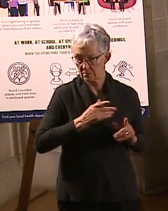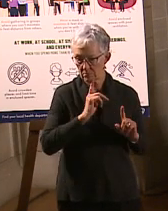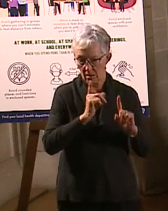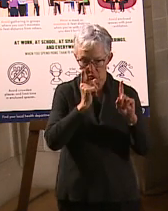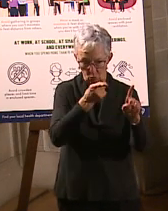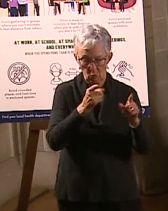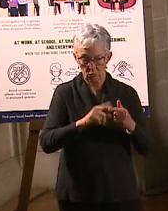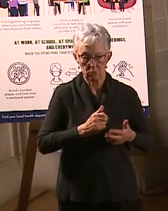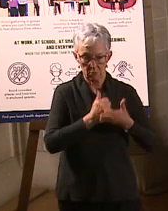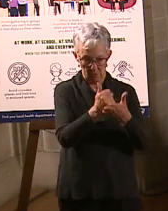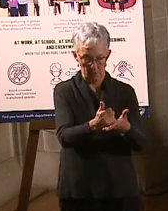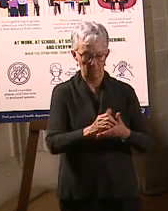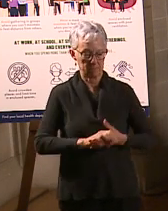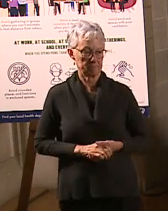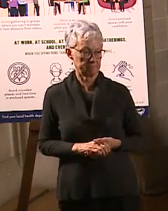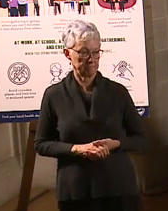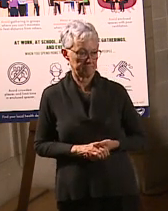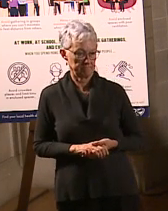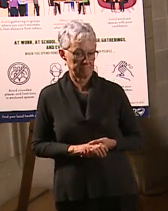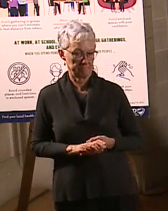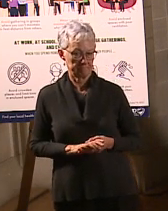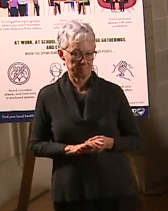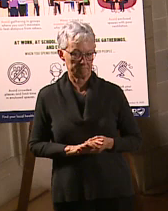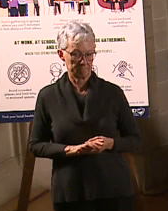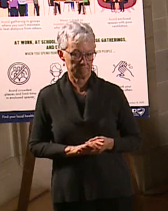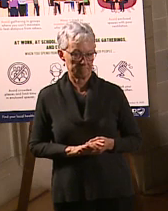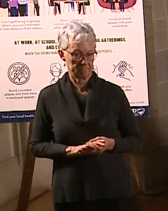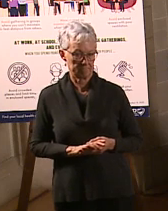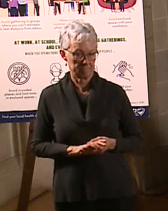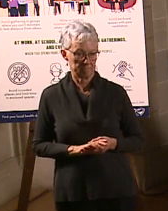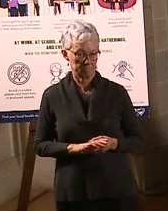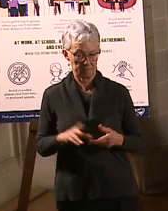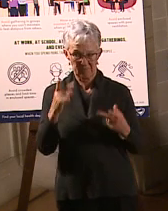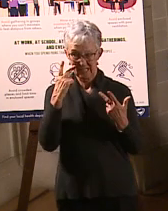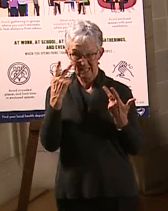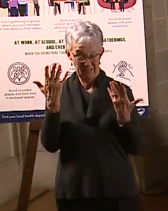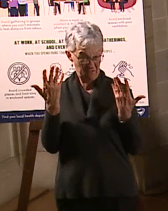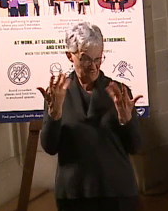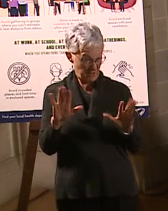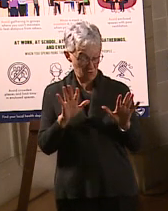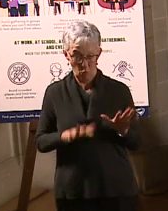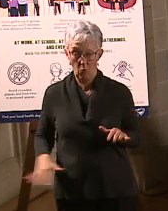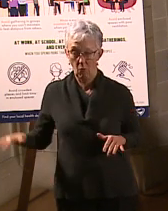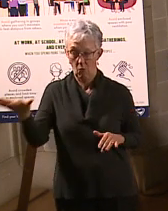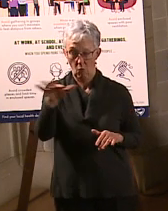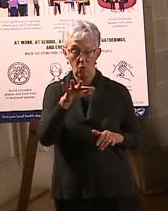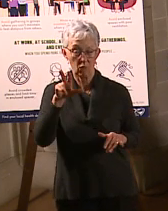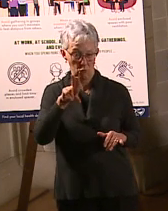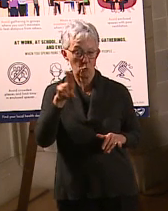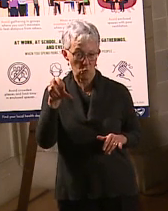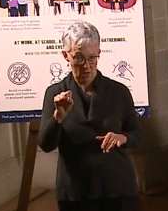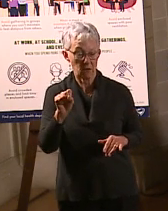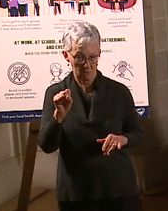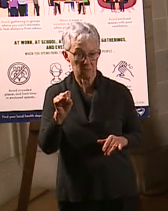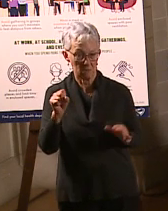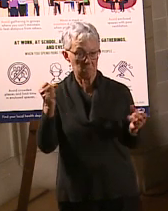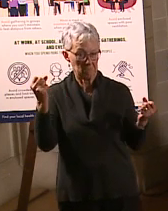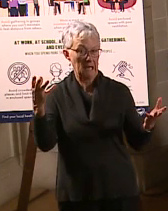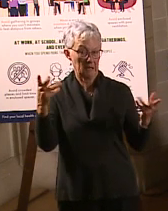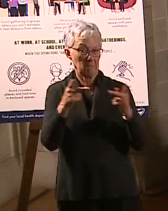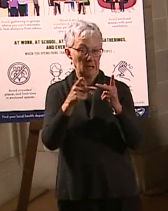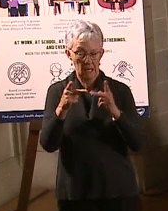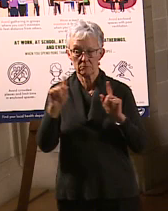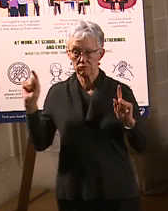legislative session. Now, we've seen that around the country, a number of folks have stepped up to be able to provide that educational freedom, that educational